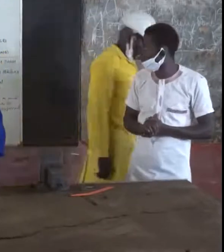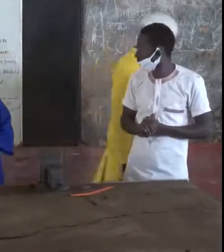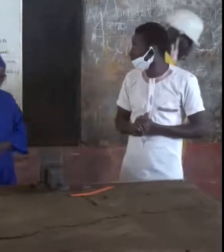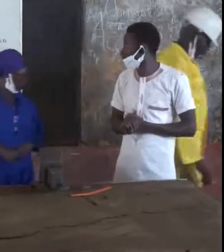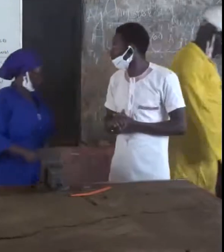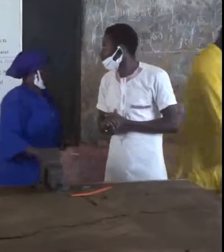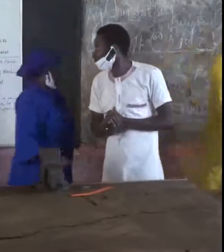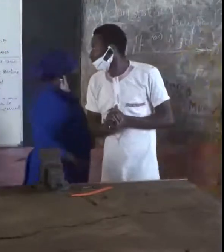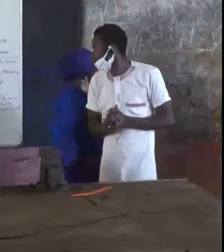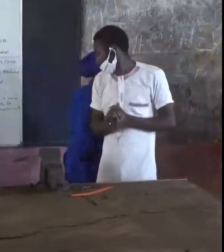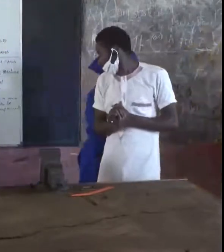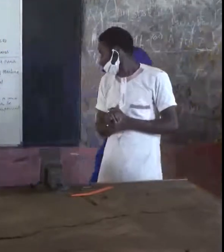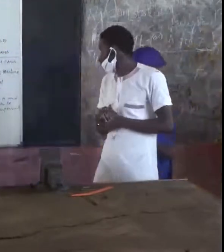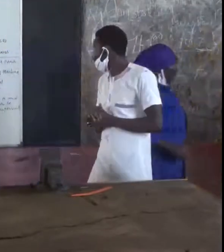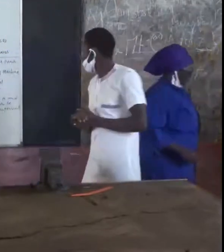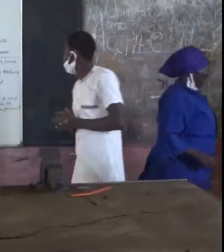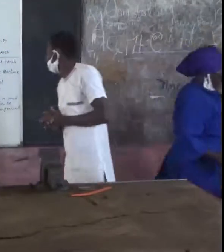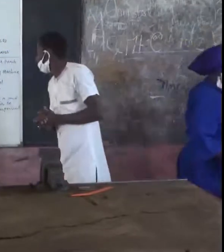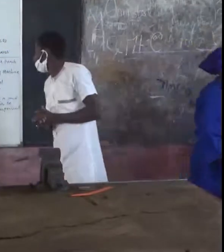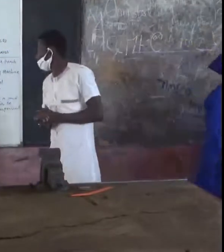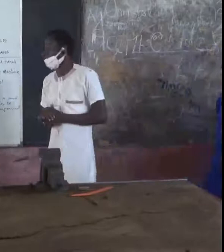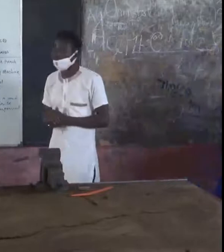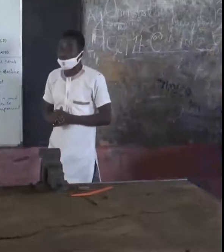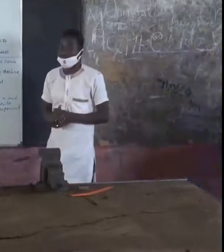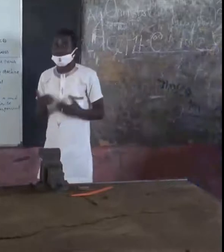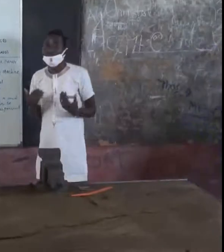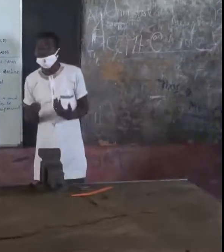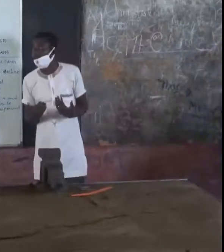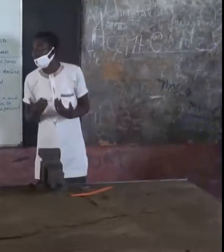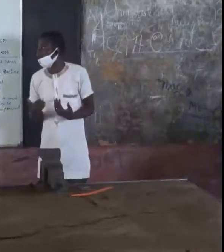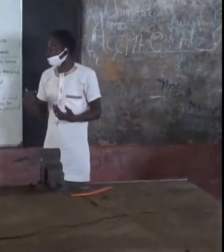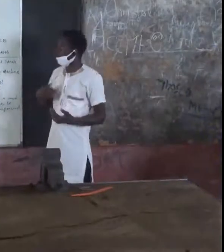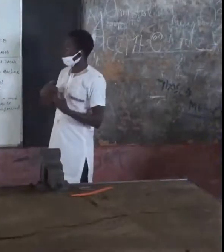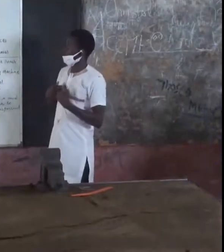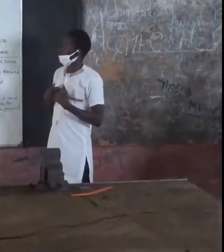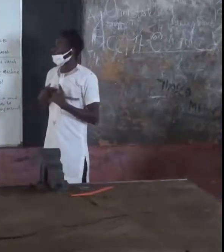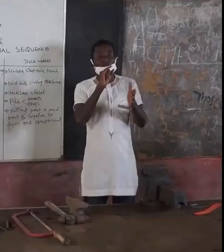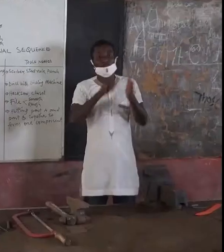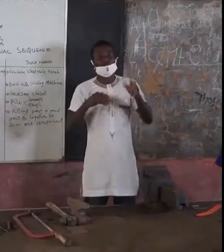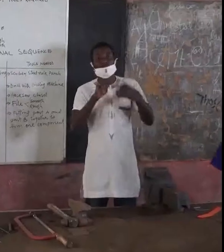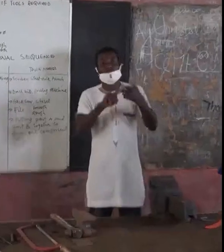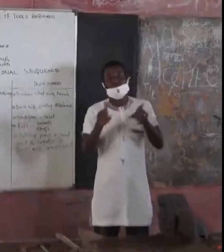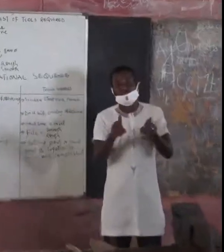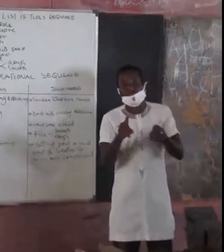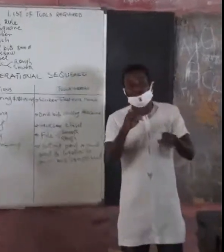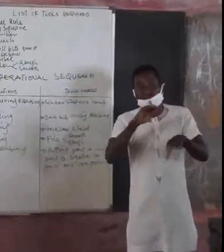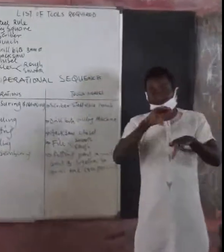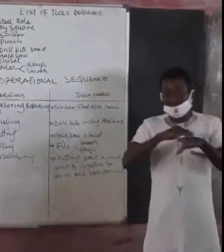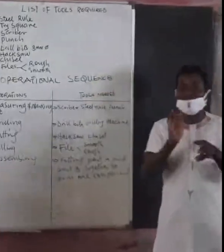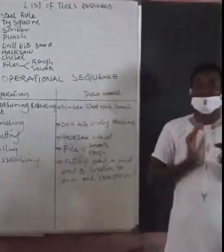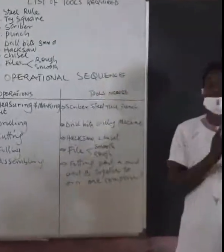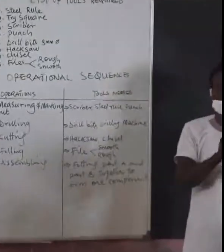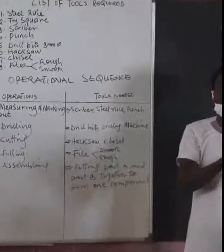questions here on the board. That is what we are going to do in our practical. The